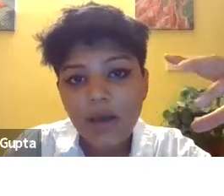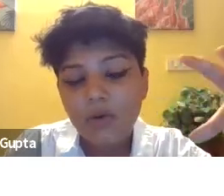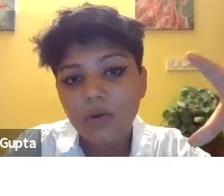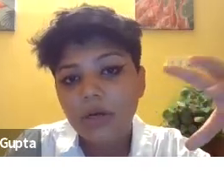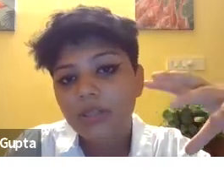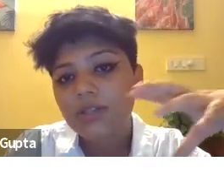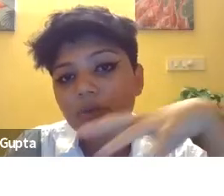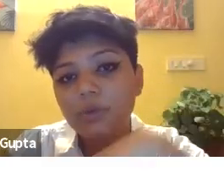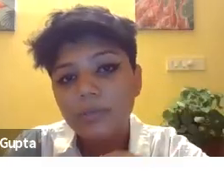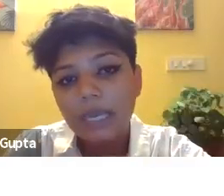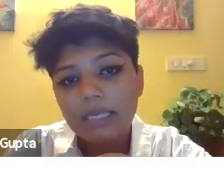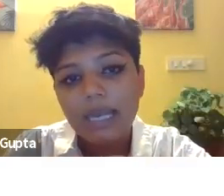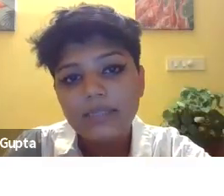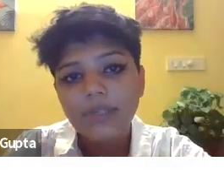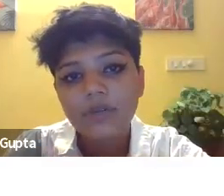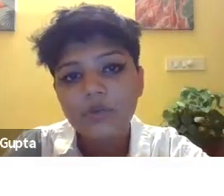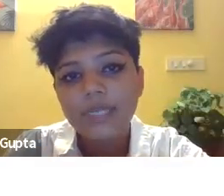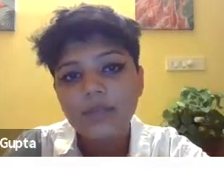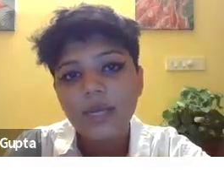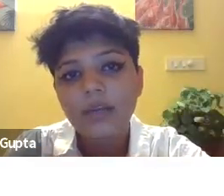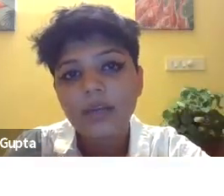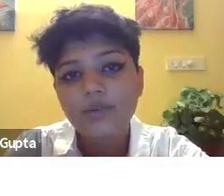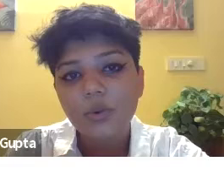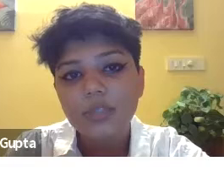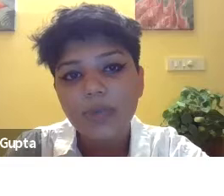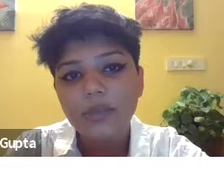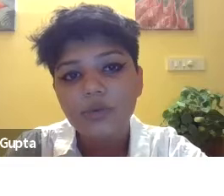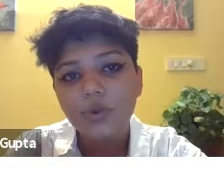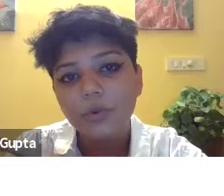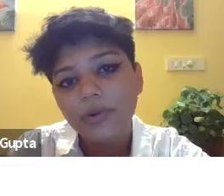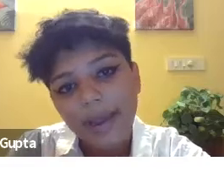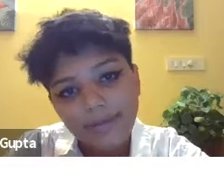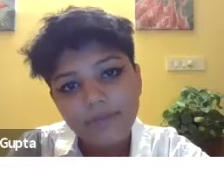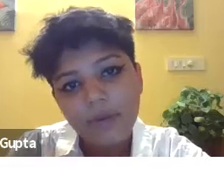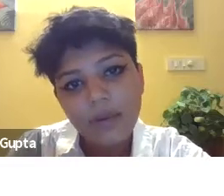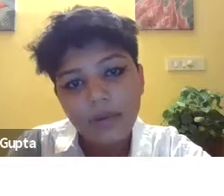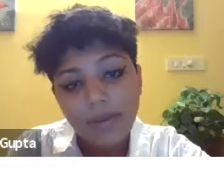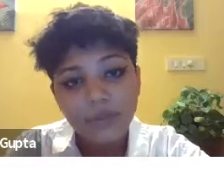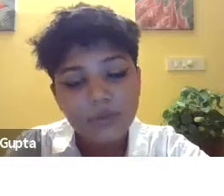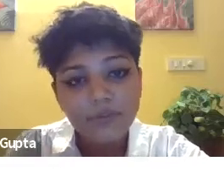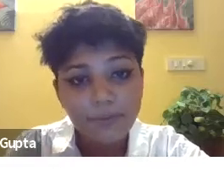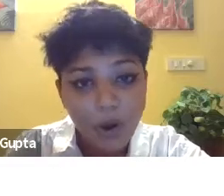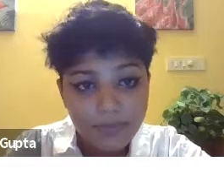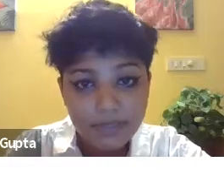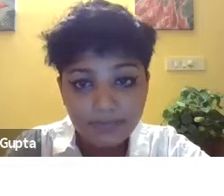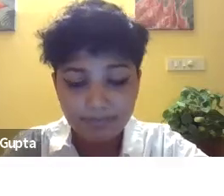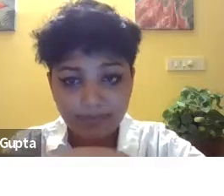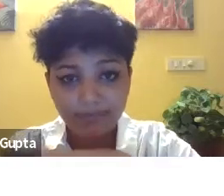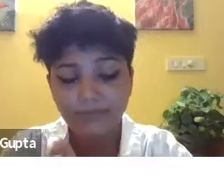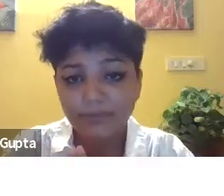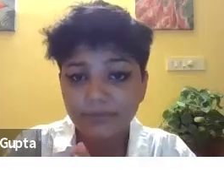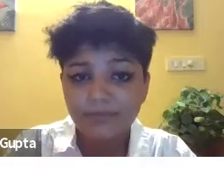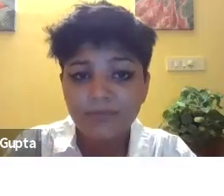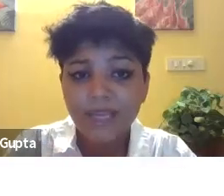see how the studio space has been used as a very controlled space to choreograph by the use of props